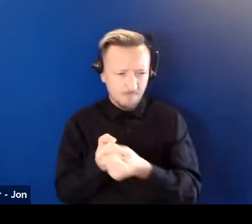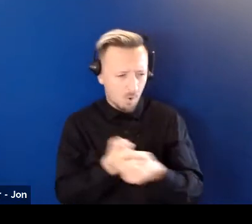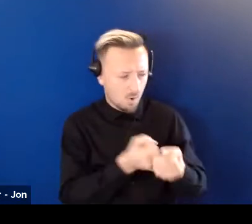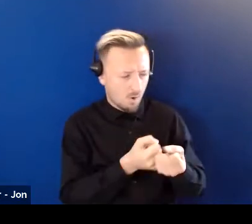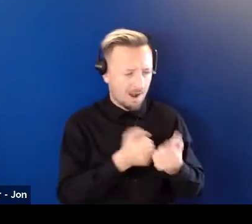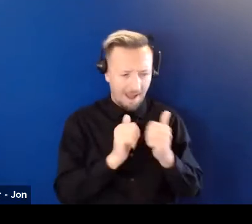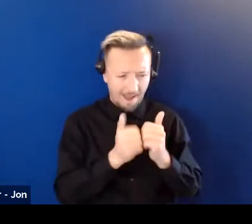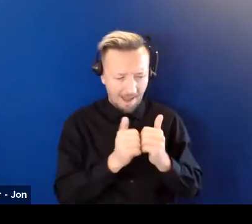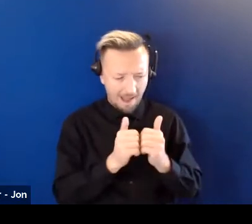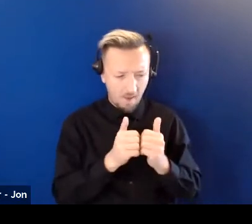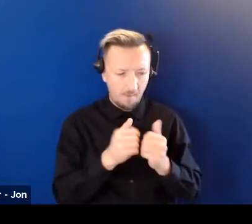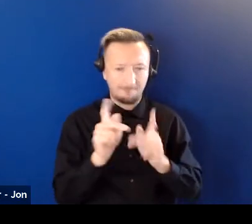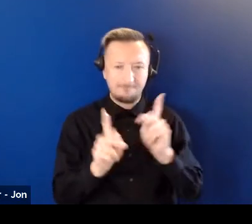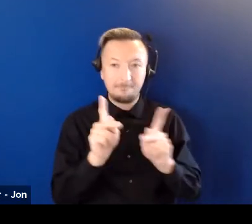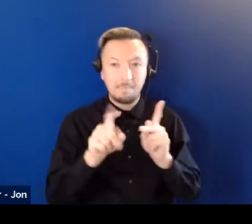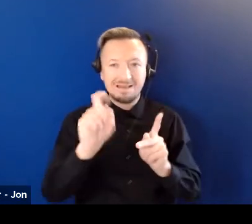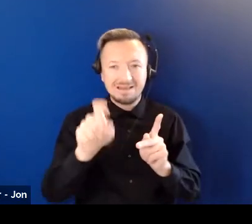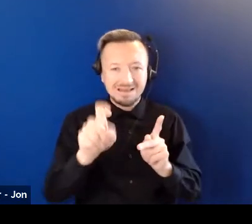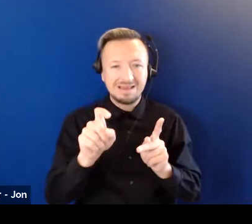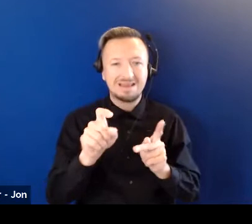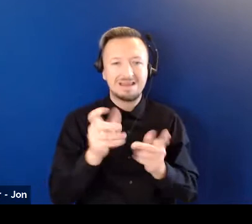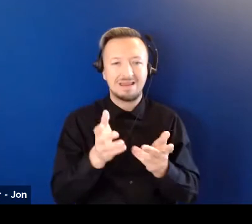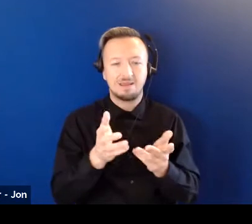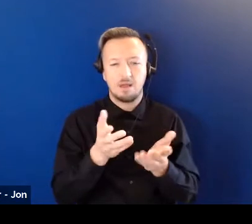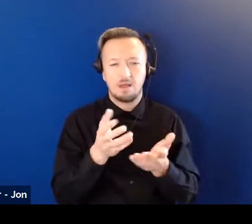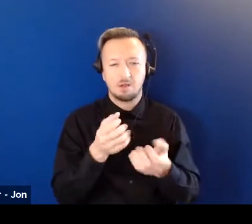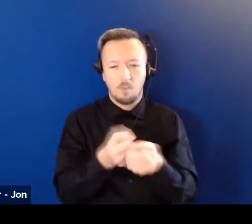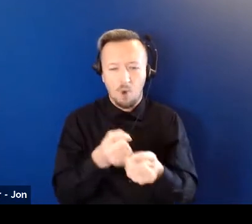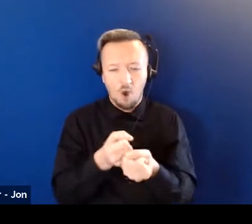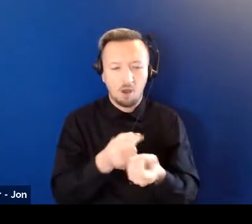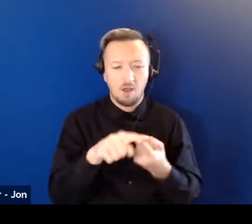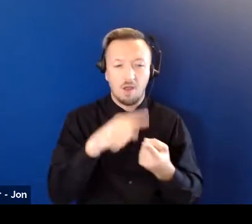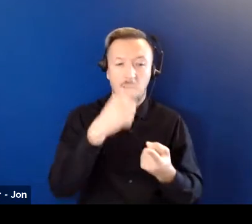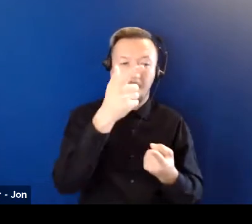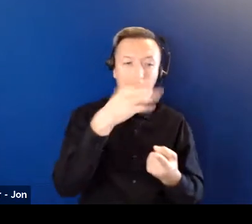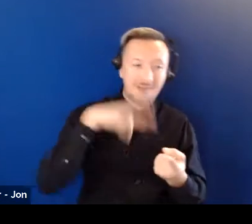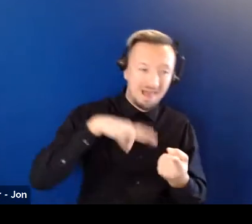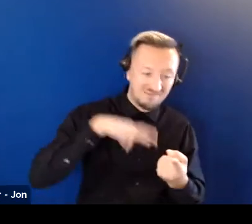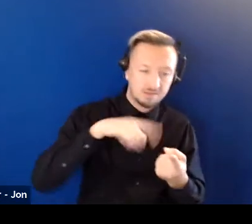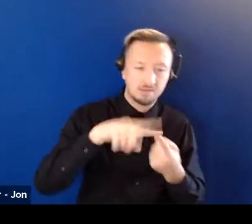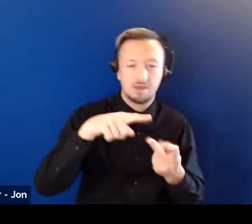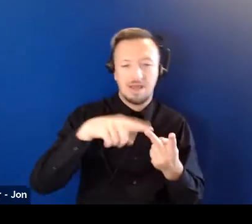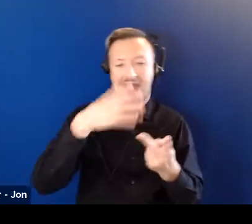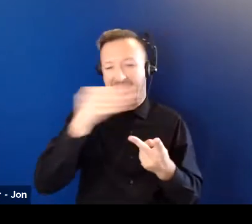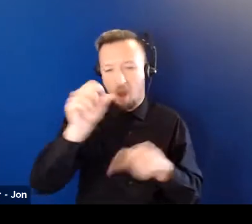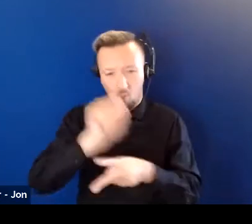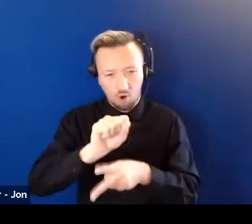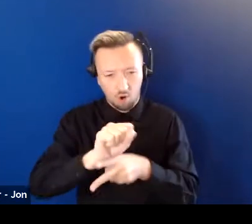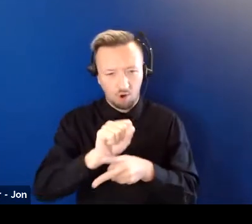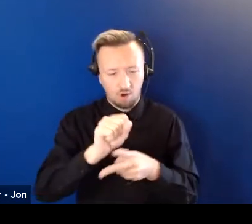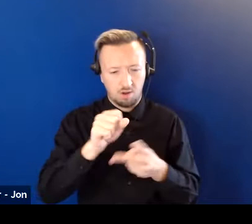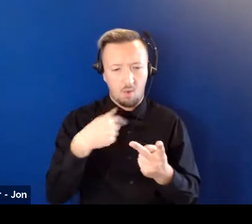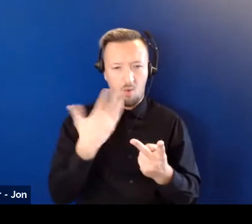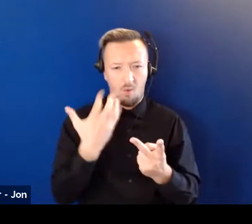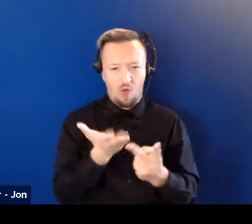explore options for accessing benefits and becoming employed so that folks could make informed choices and